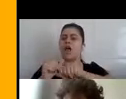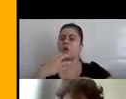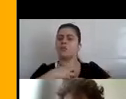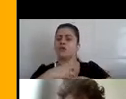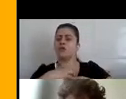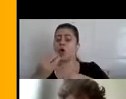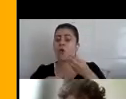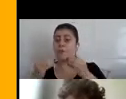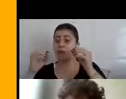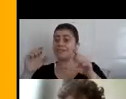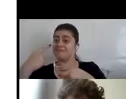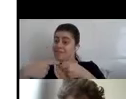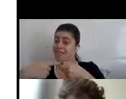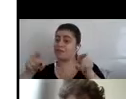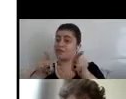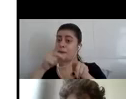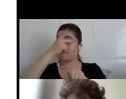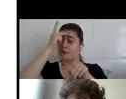approach food.